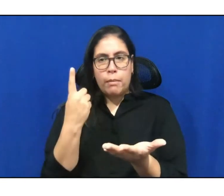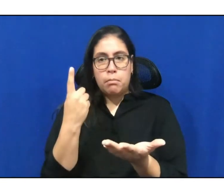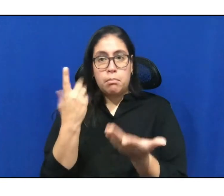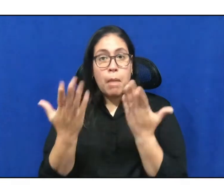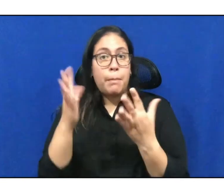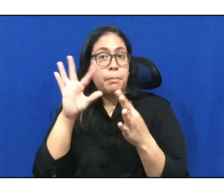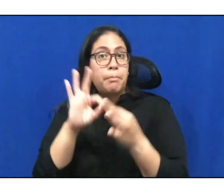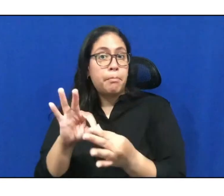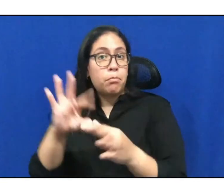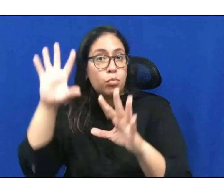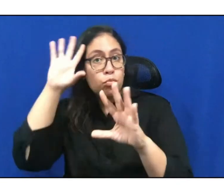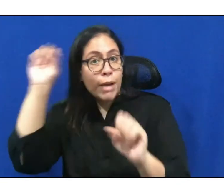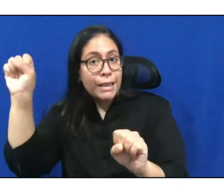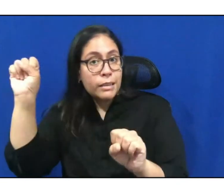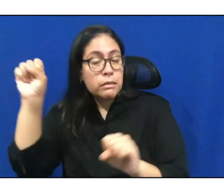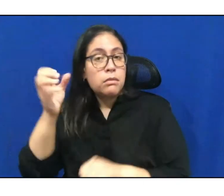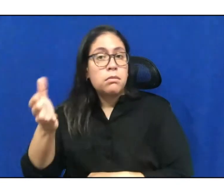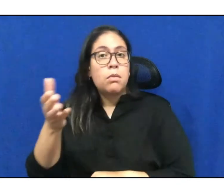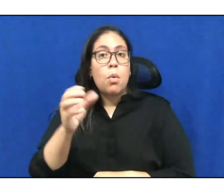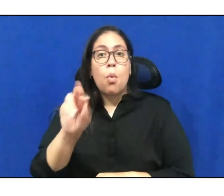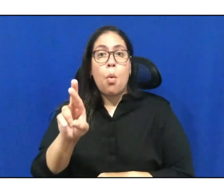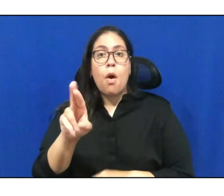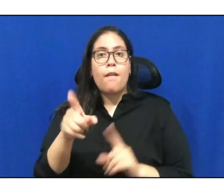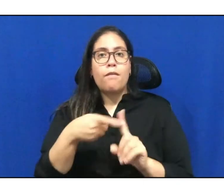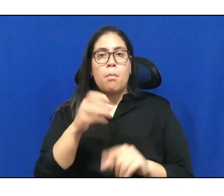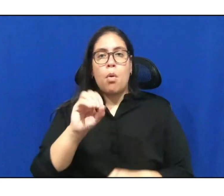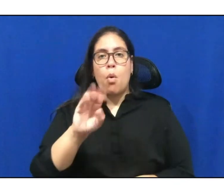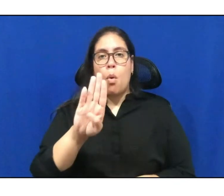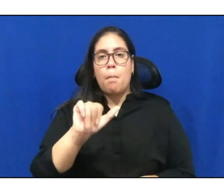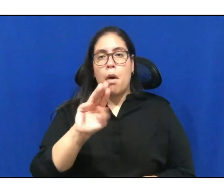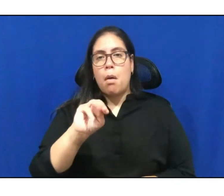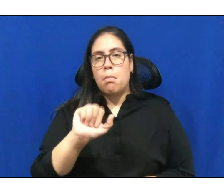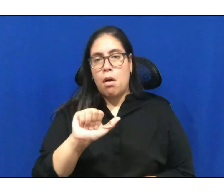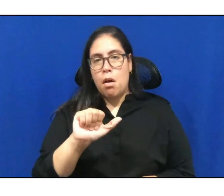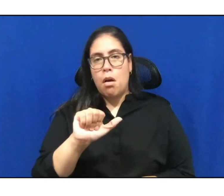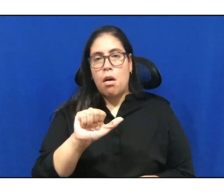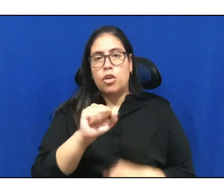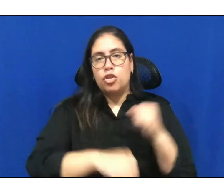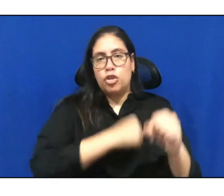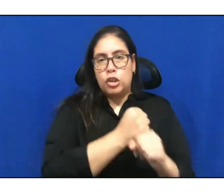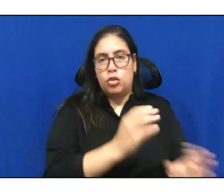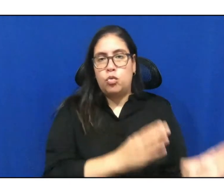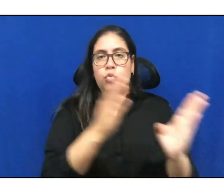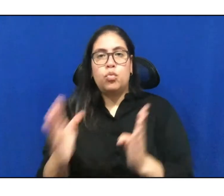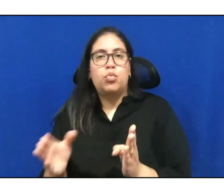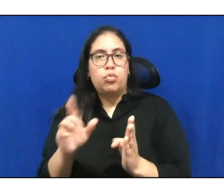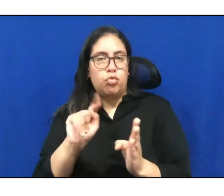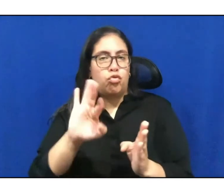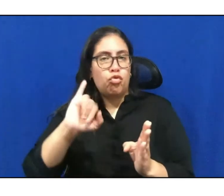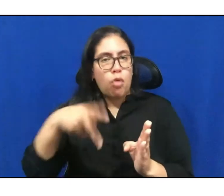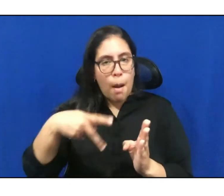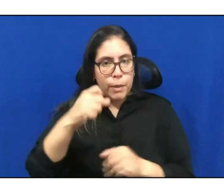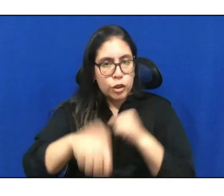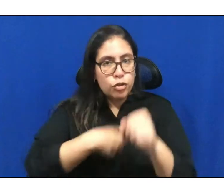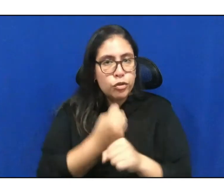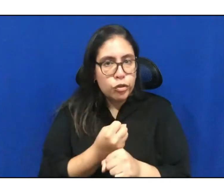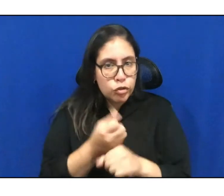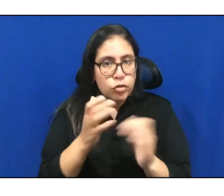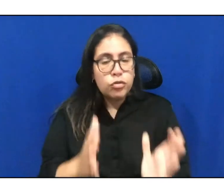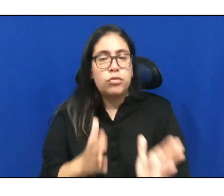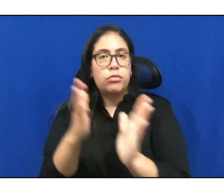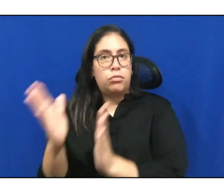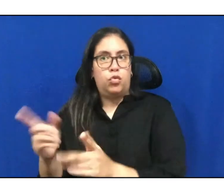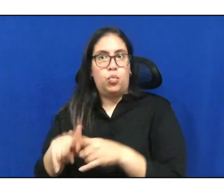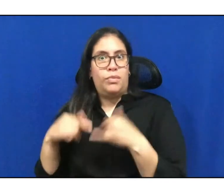certainly the move from the Obama years to the Trump years to where we are now is very